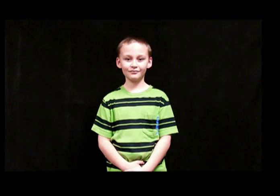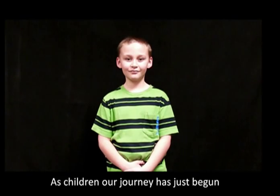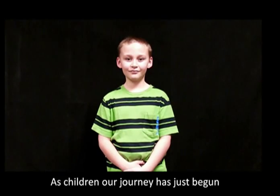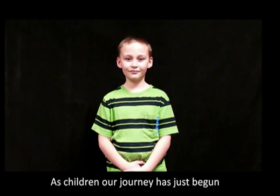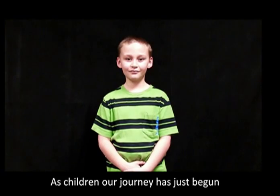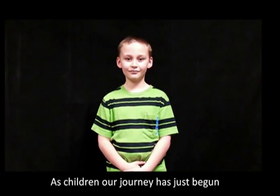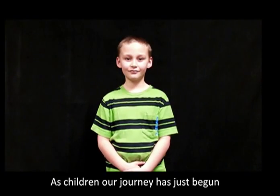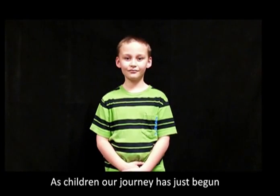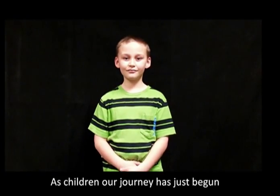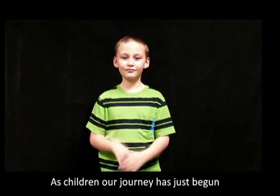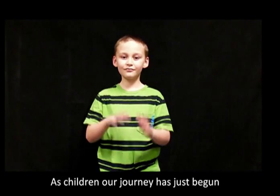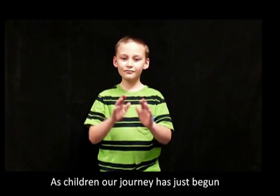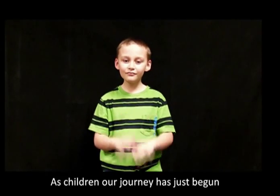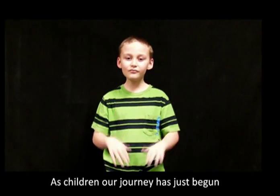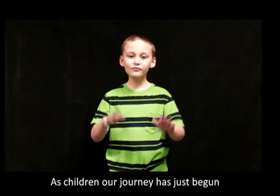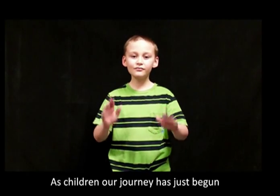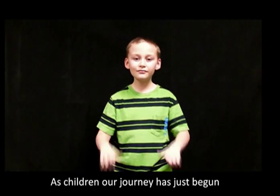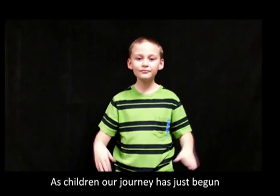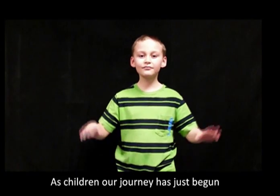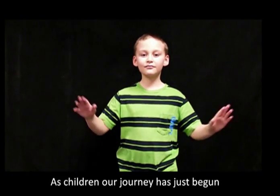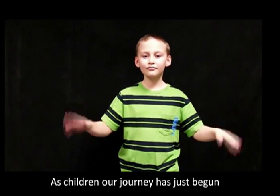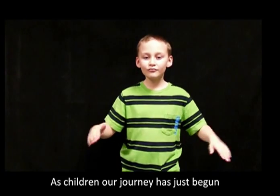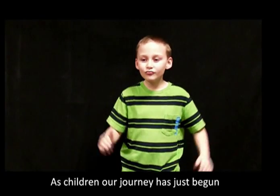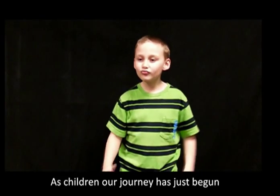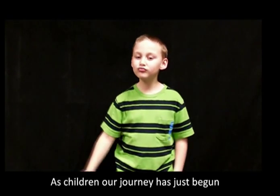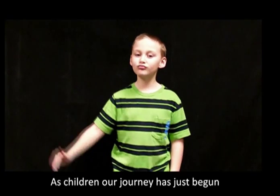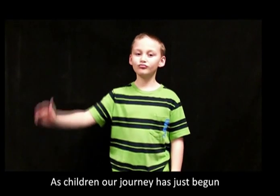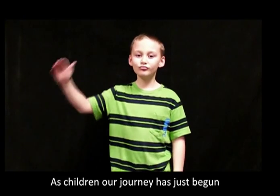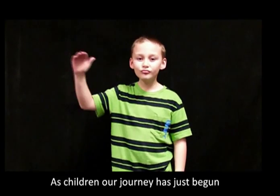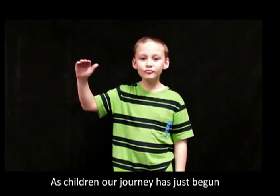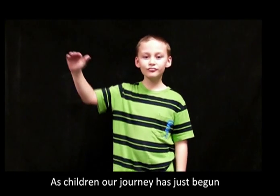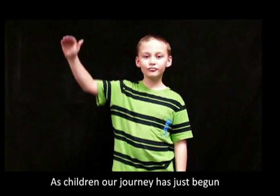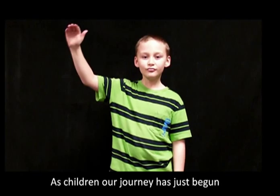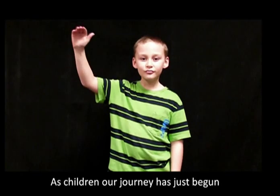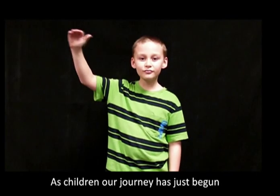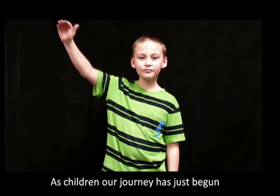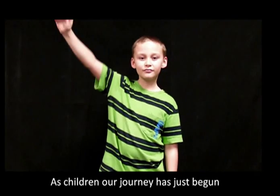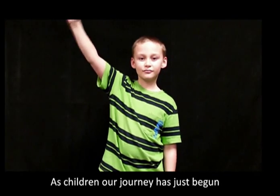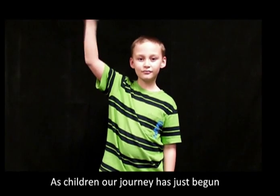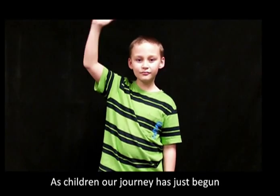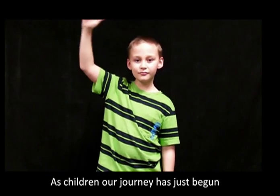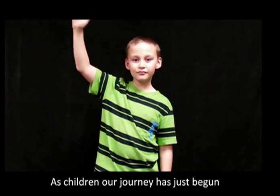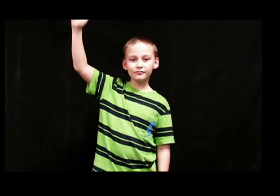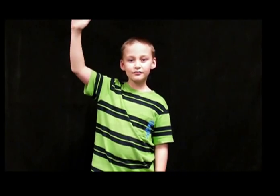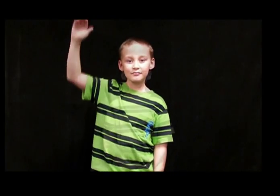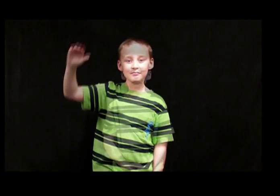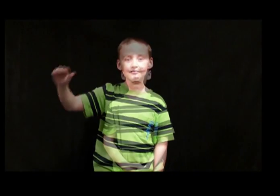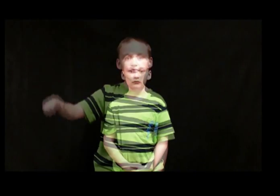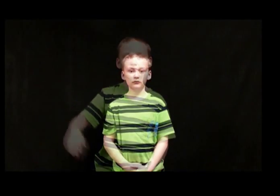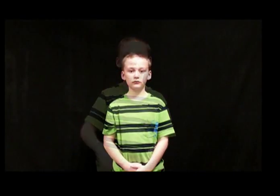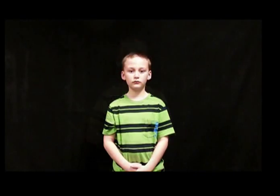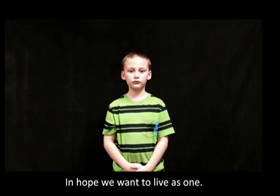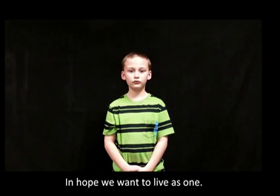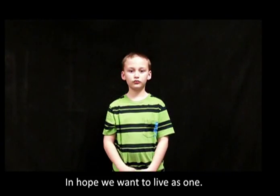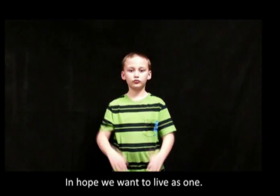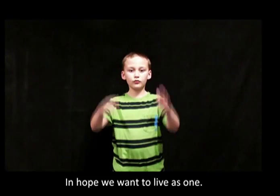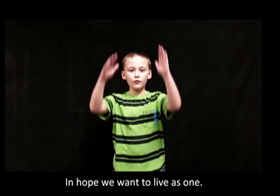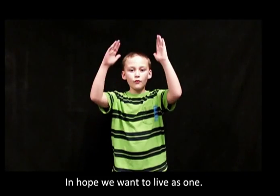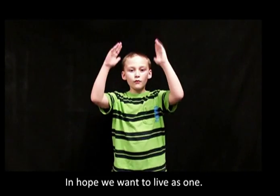As children, our journey has just begun. In hope, we